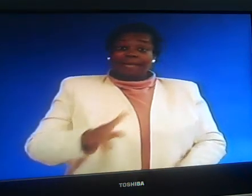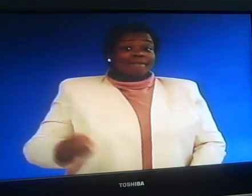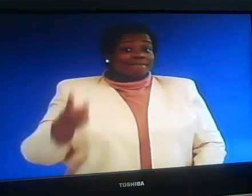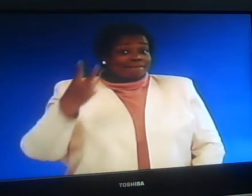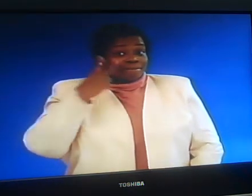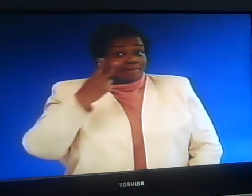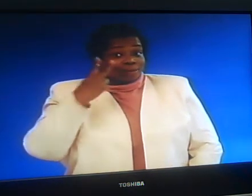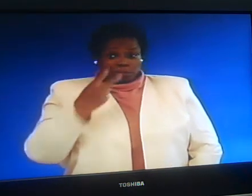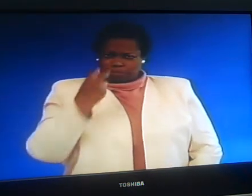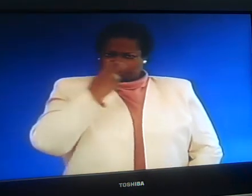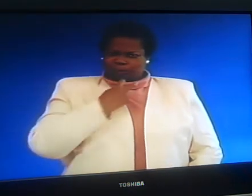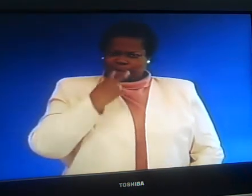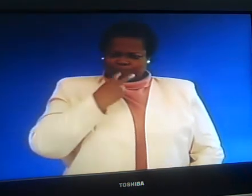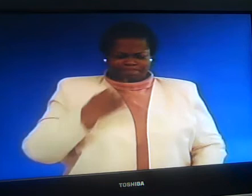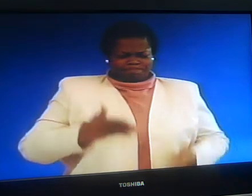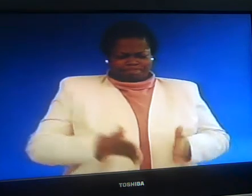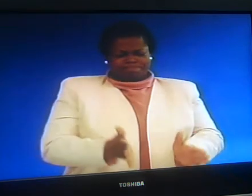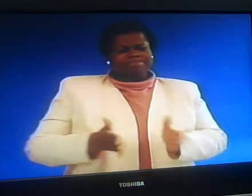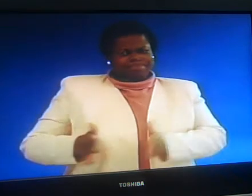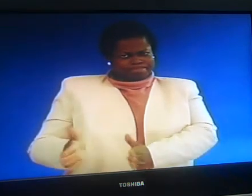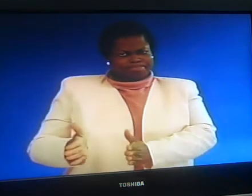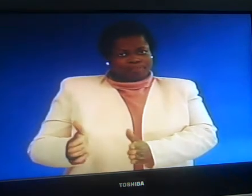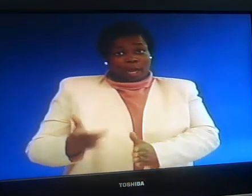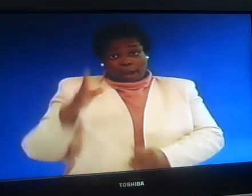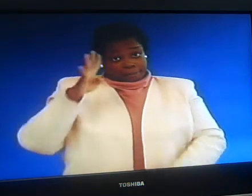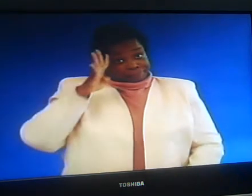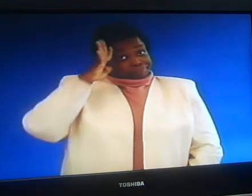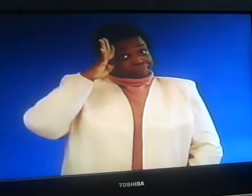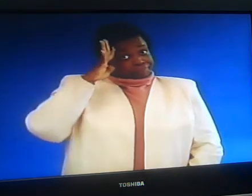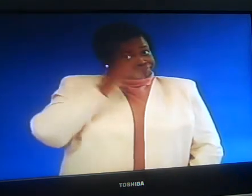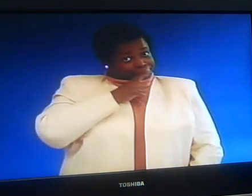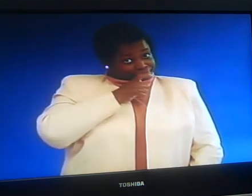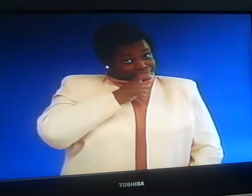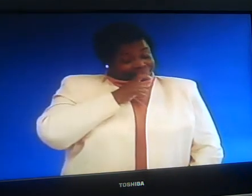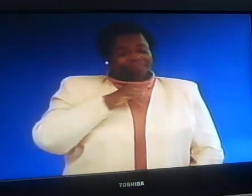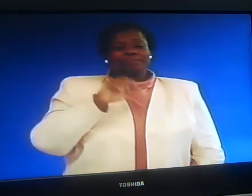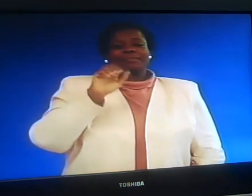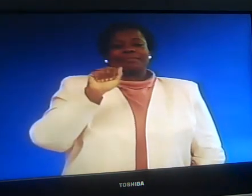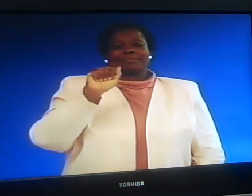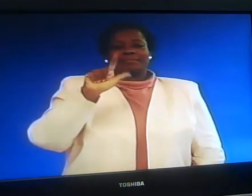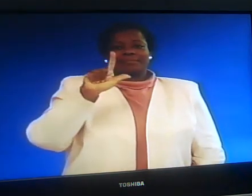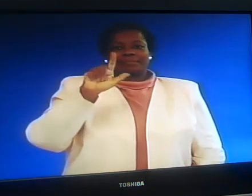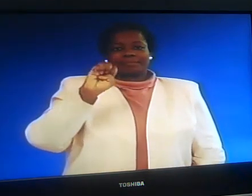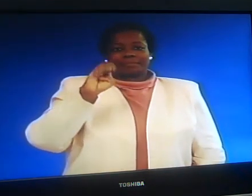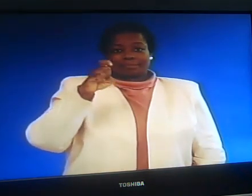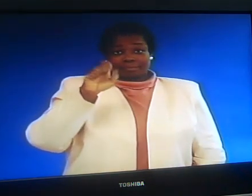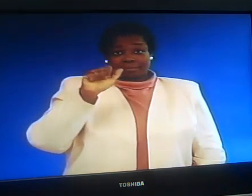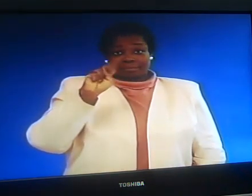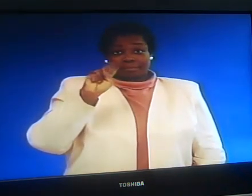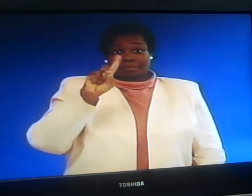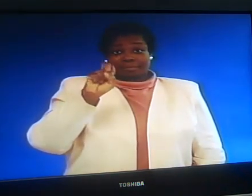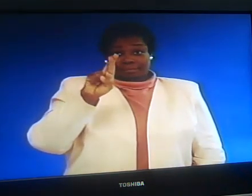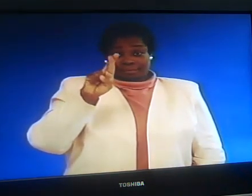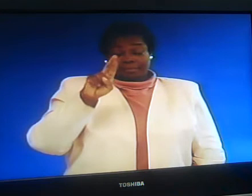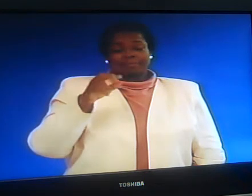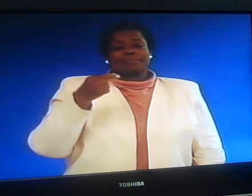In the same time, in Asia, you see that lip reading is the way to go.